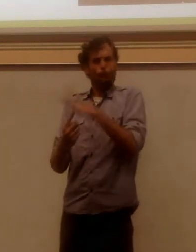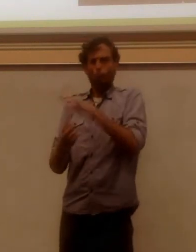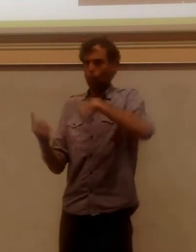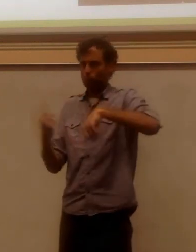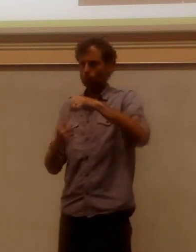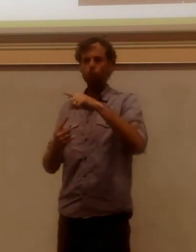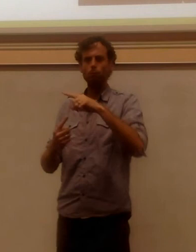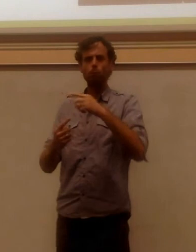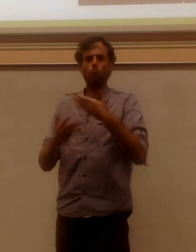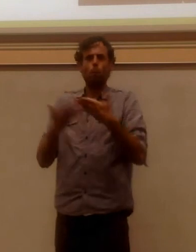participation.